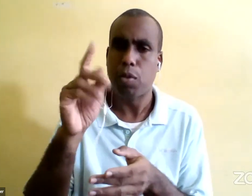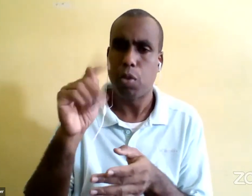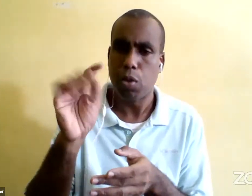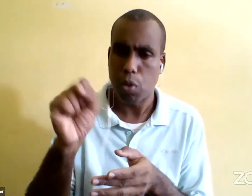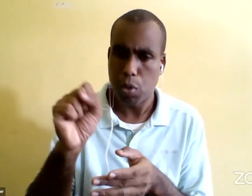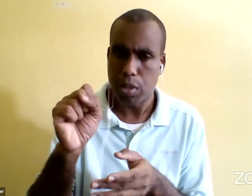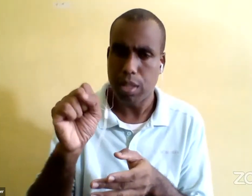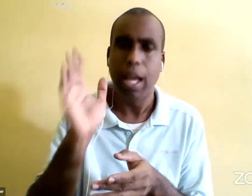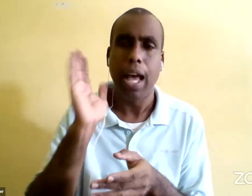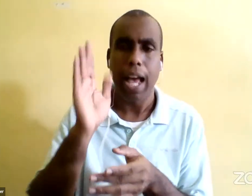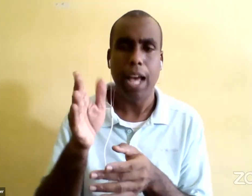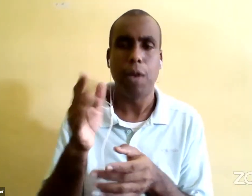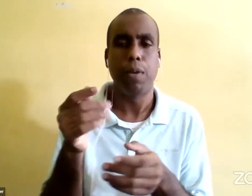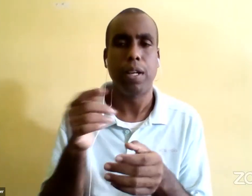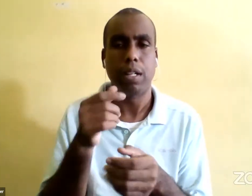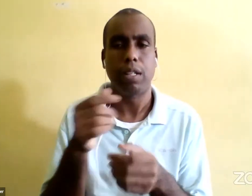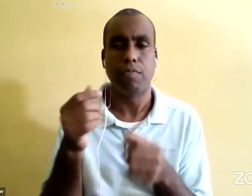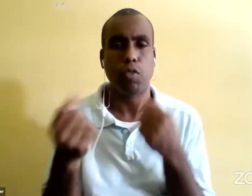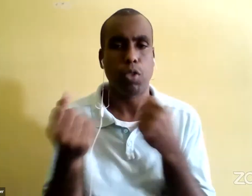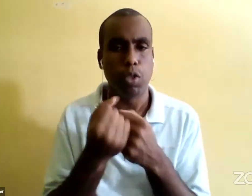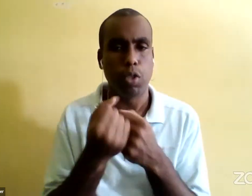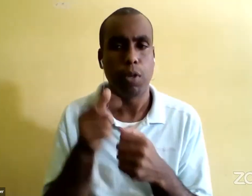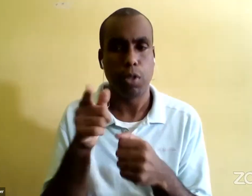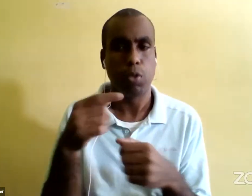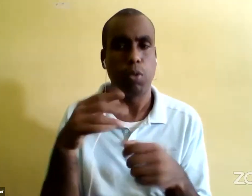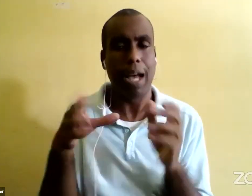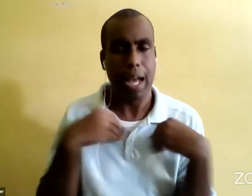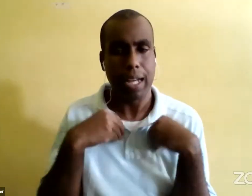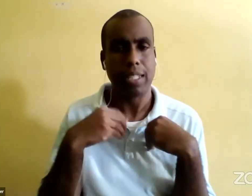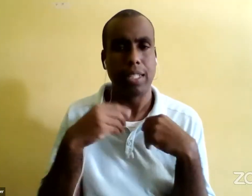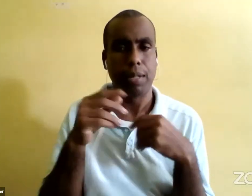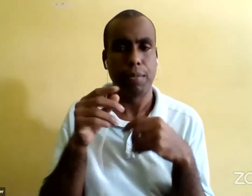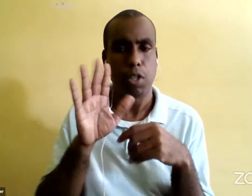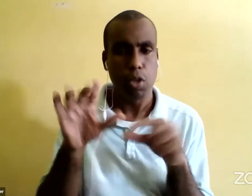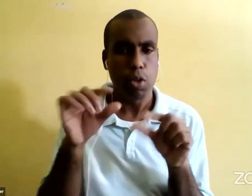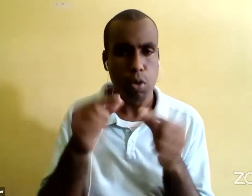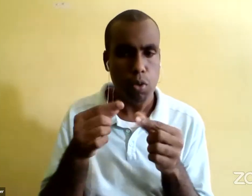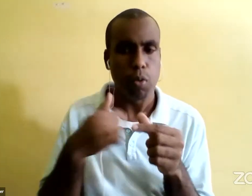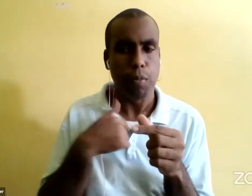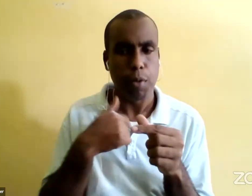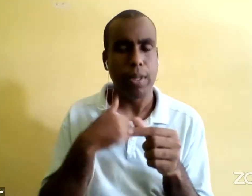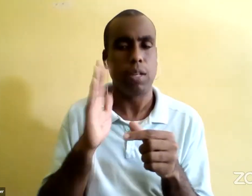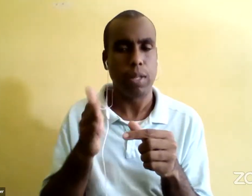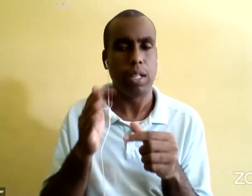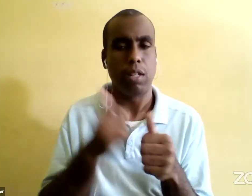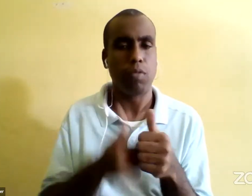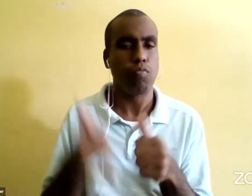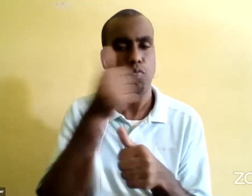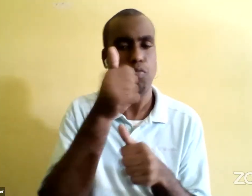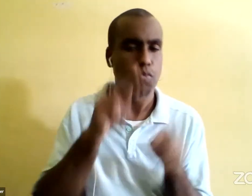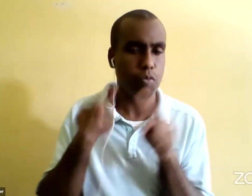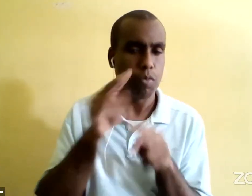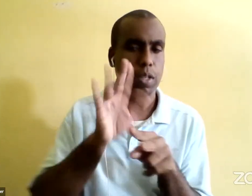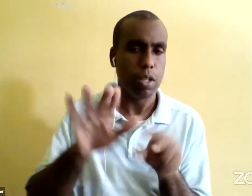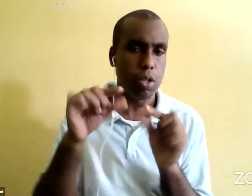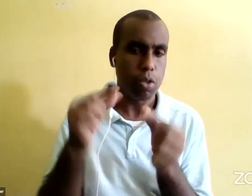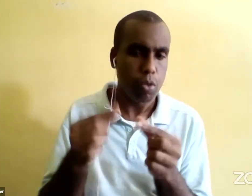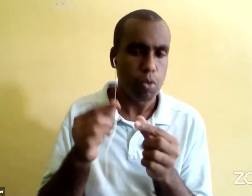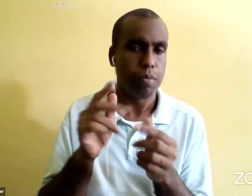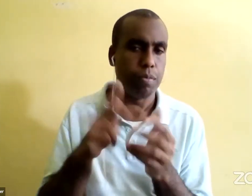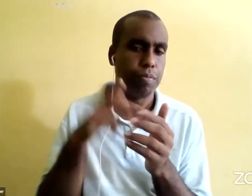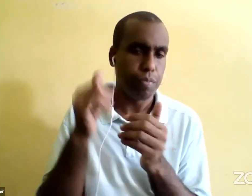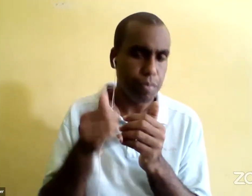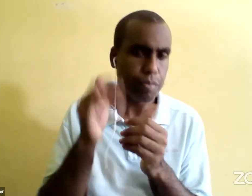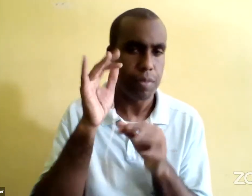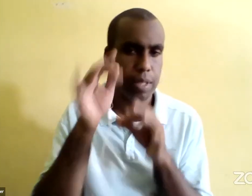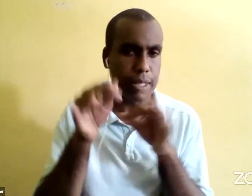for a committee first to see it for the first time. It's for somebody else to see it, and we're all saying, yeah, we're thinking that this is our topic, this is our concept note, this is